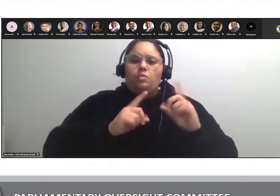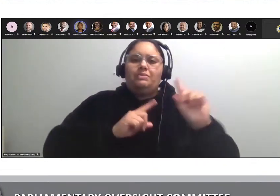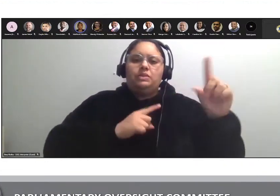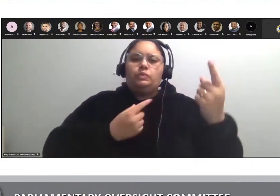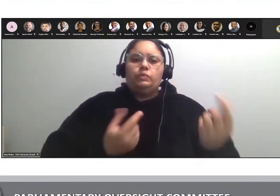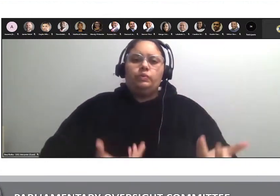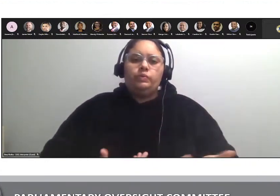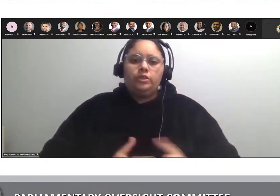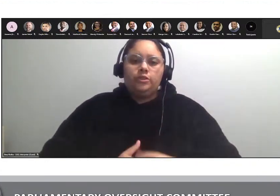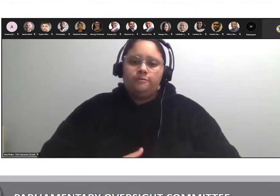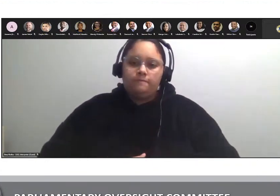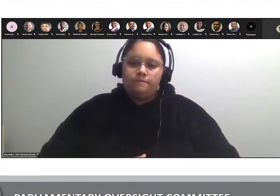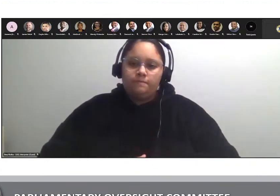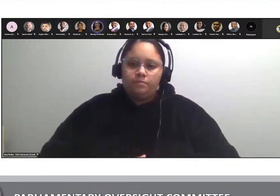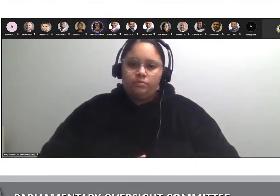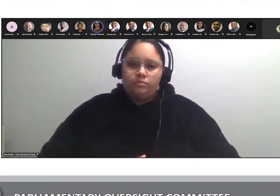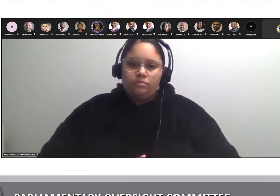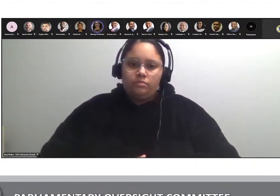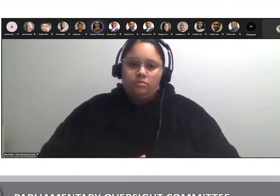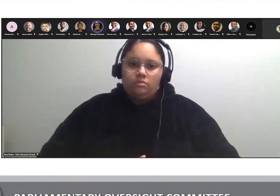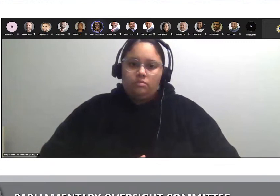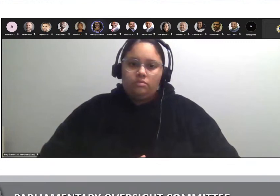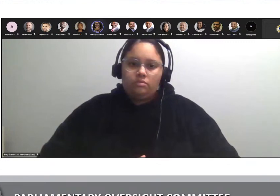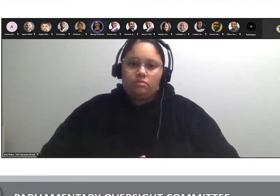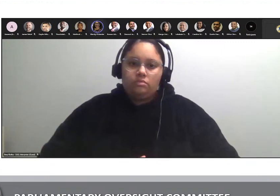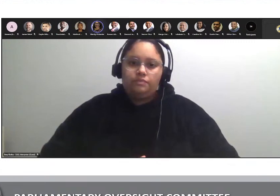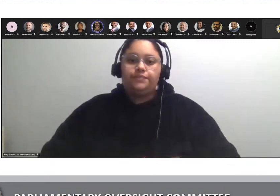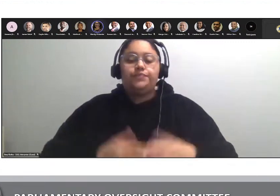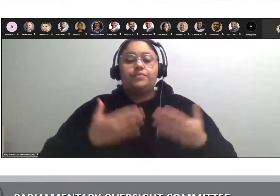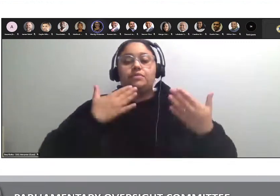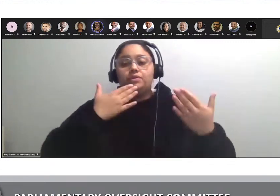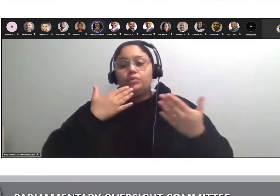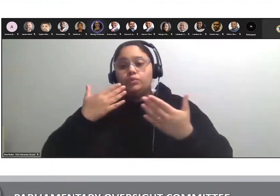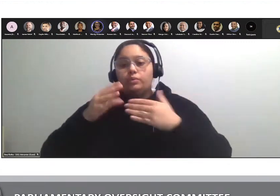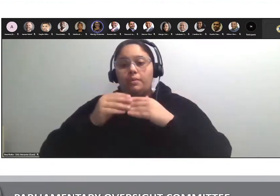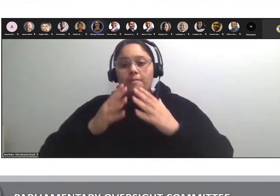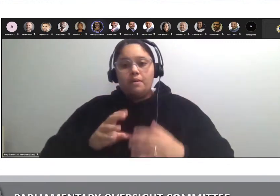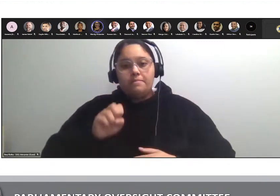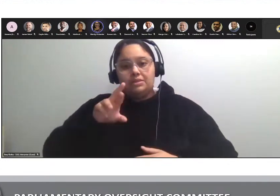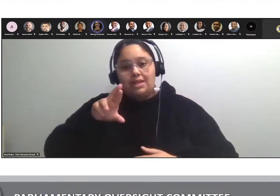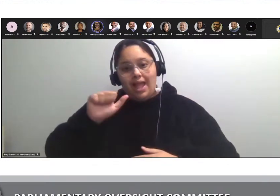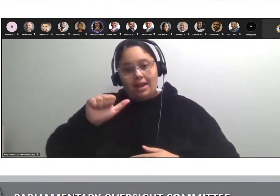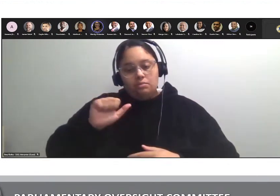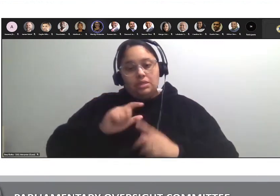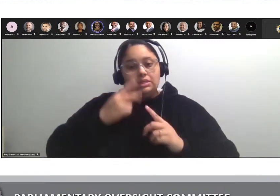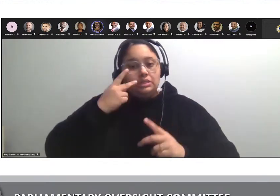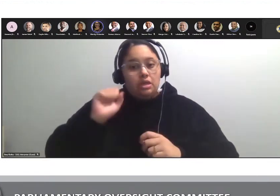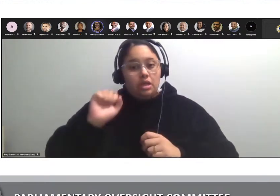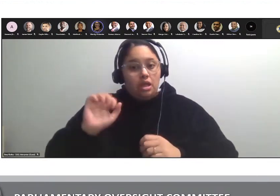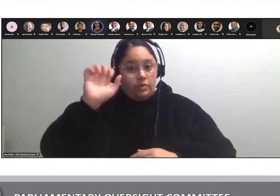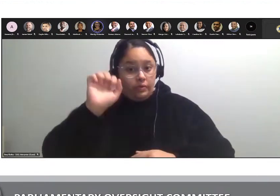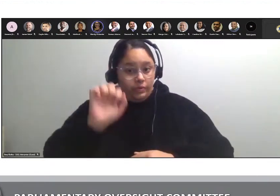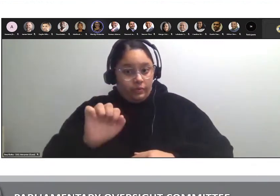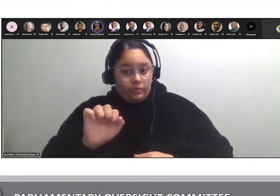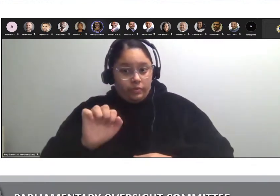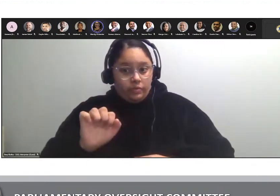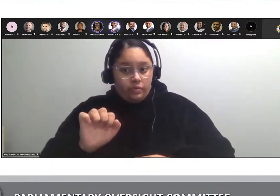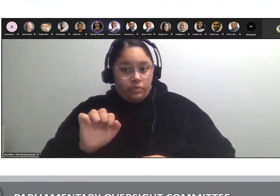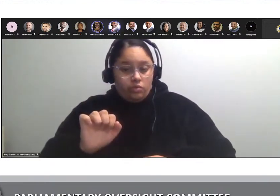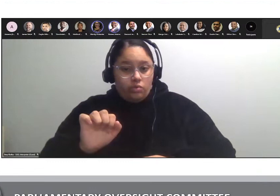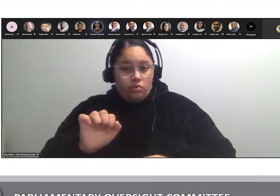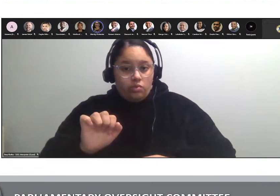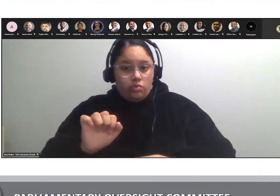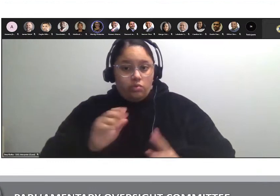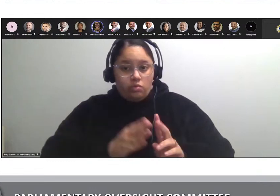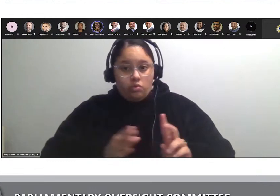have to write? Thank you very much, member. Mr. Adams, I saw your hand, or should I rather divert